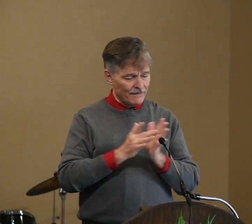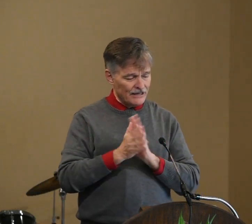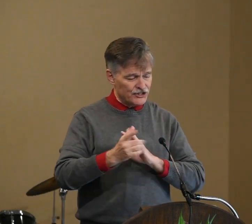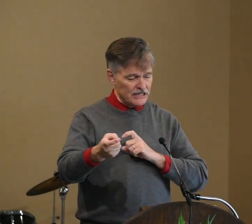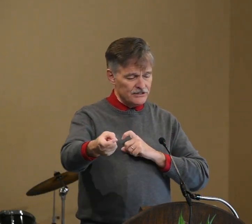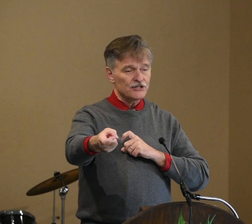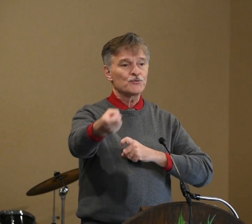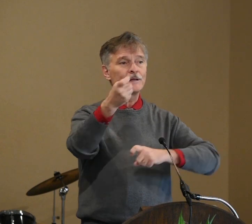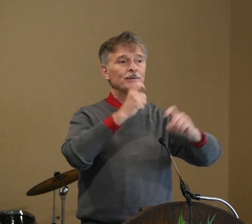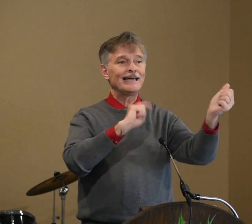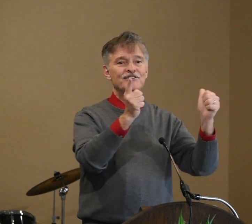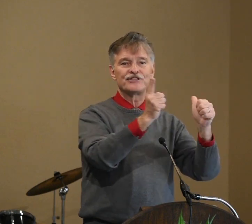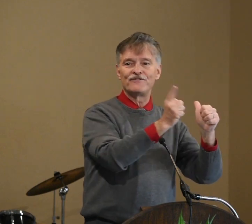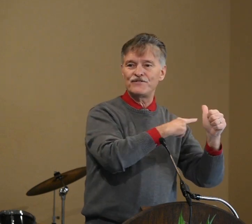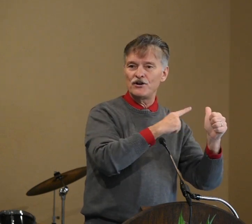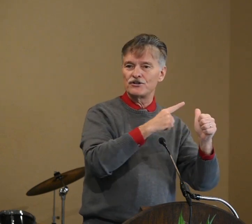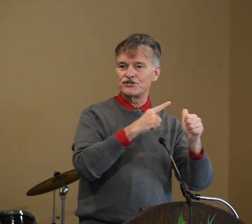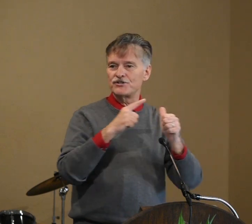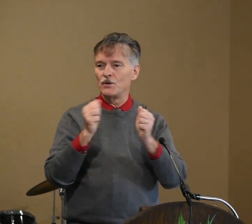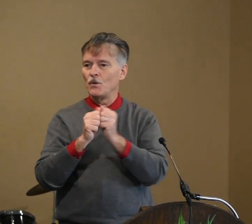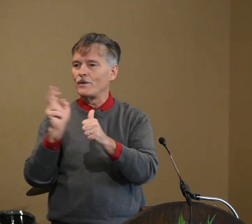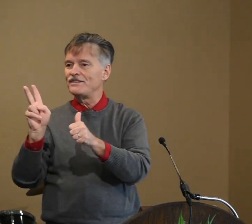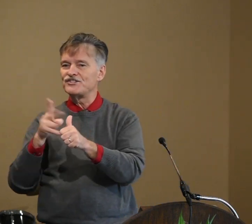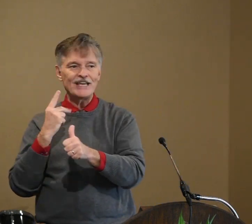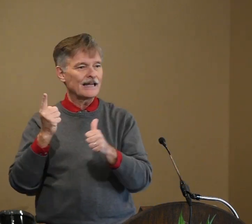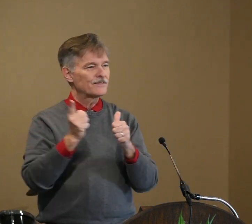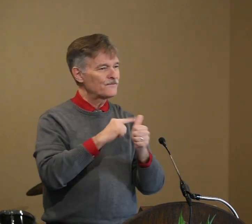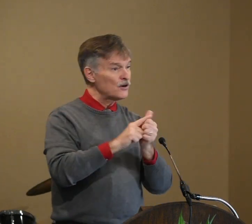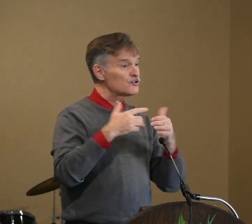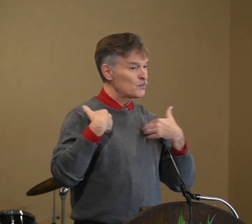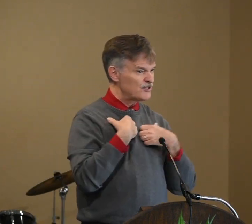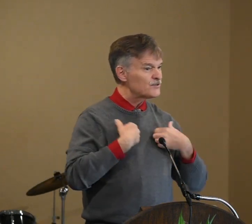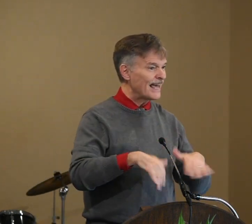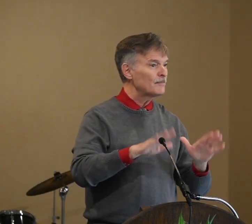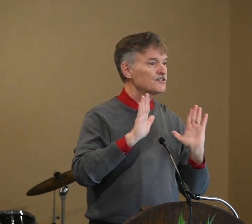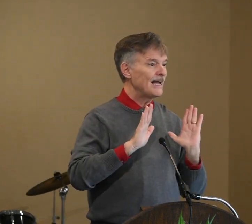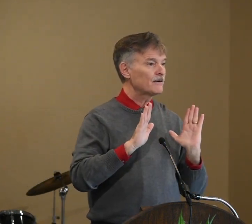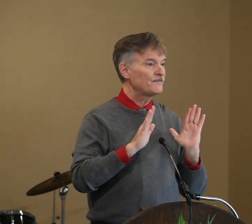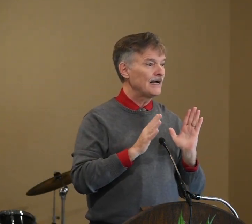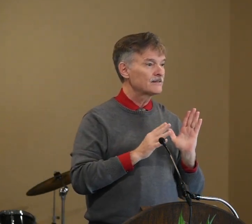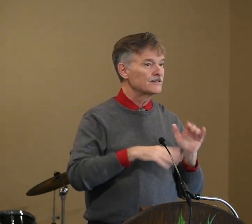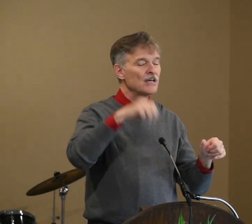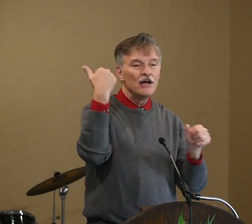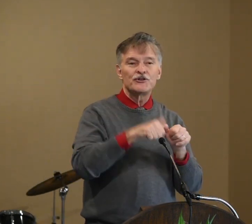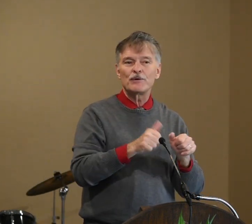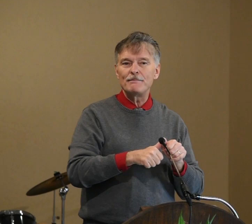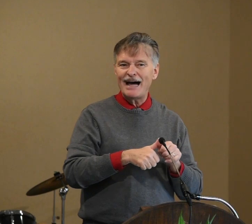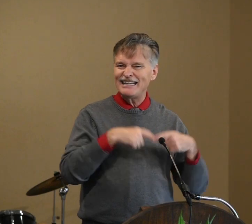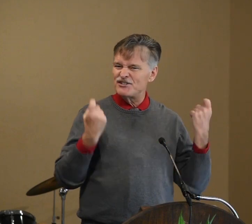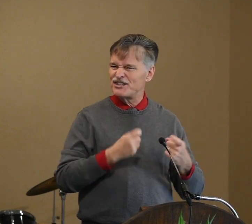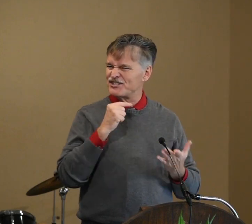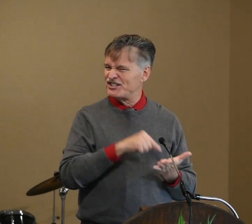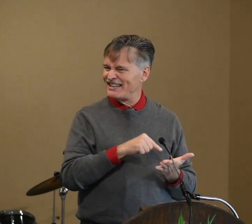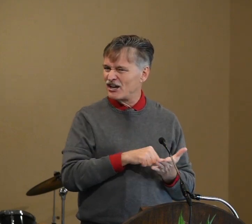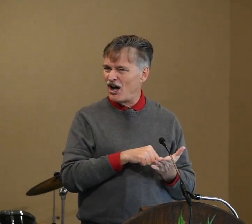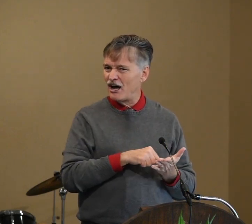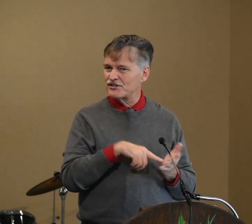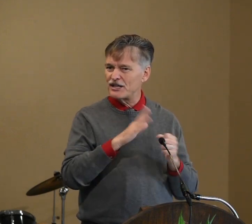that Jesus replaced the first with the second. The first was those animal sacrifices to remind us that sin caused, that